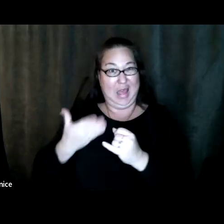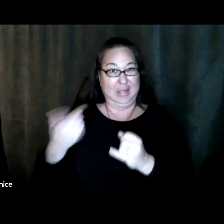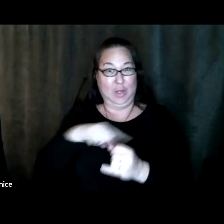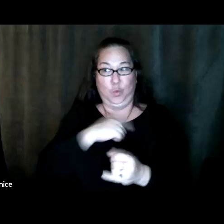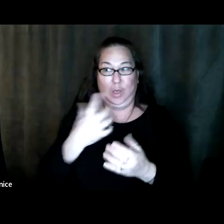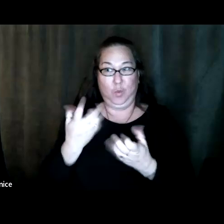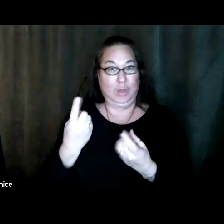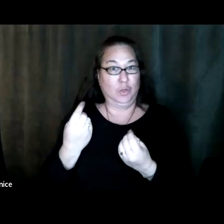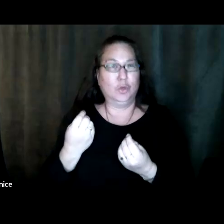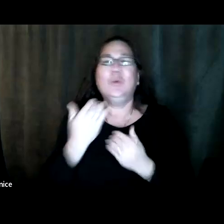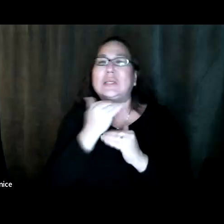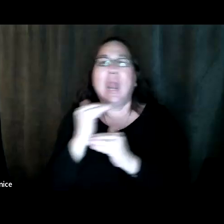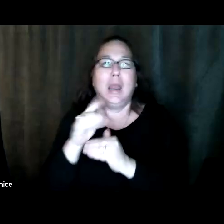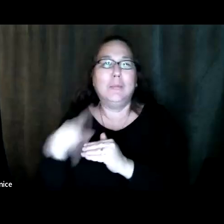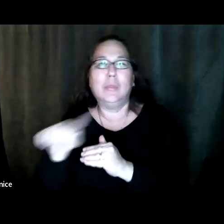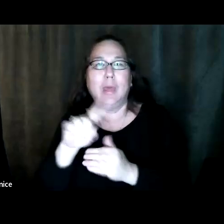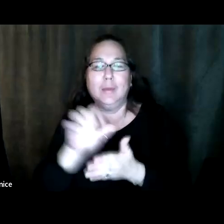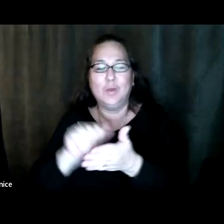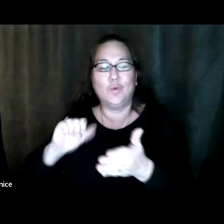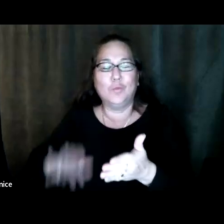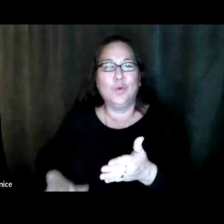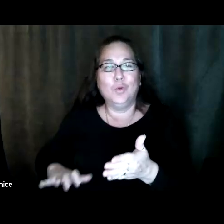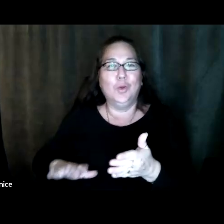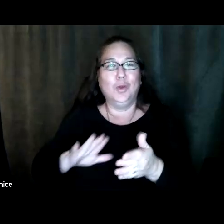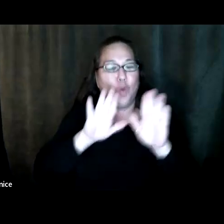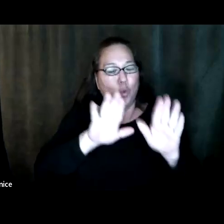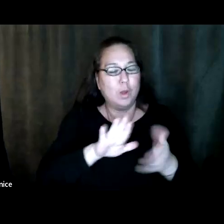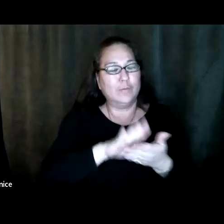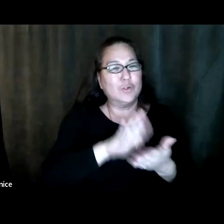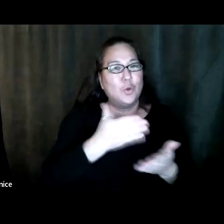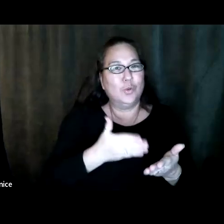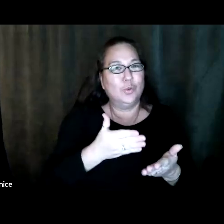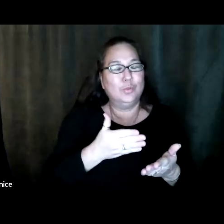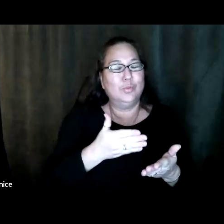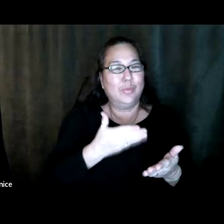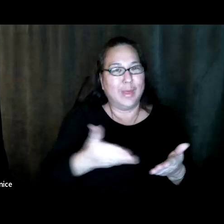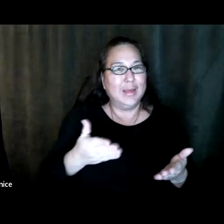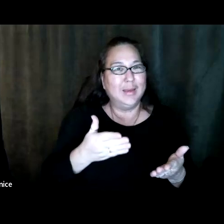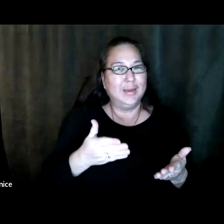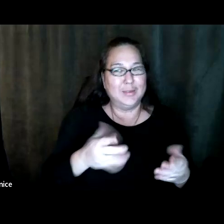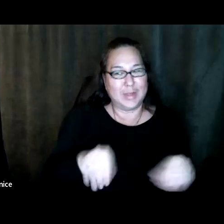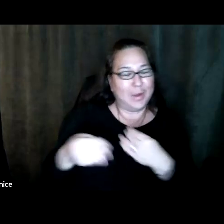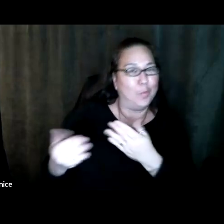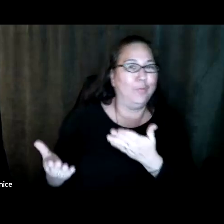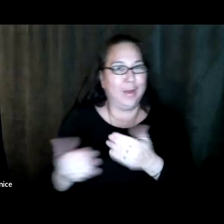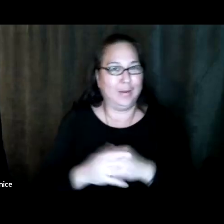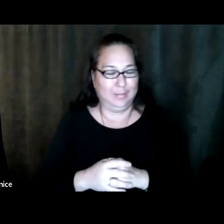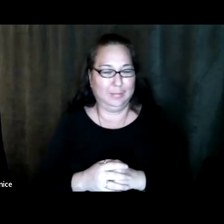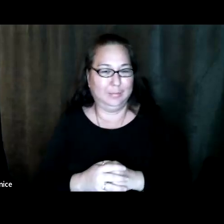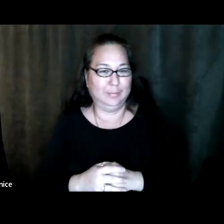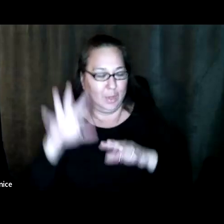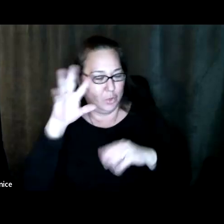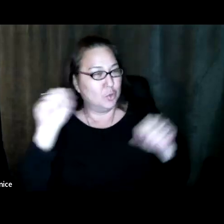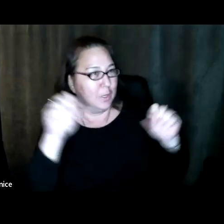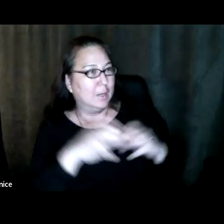student's ability to take the wonderful things that their schools offer, right? That's the other piece. And that is, I just want to double down on that relative to